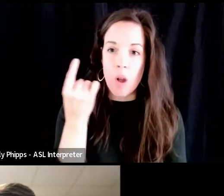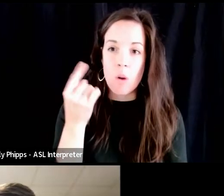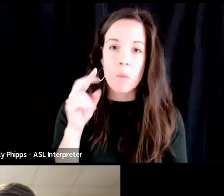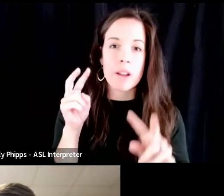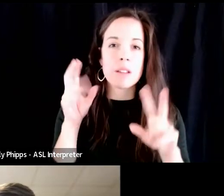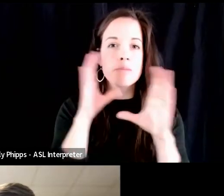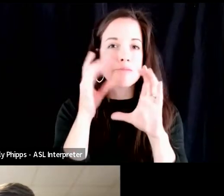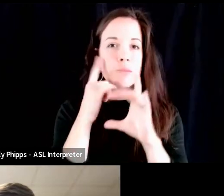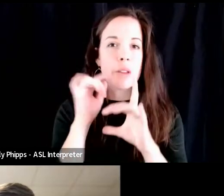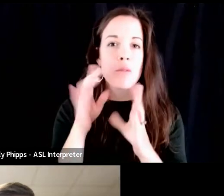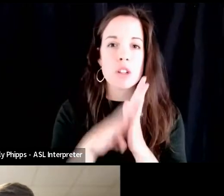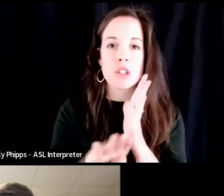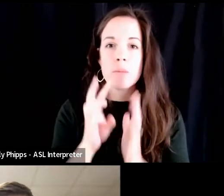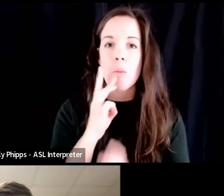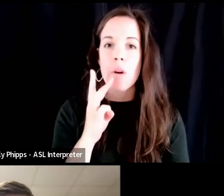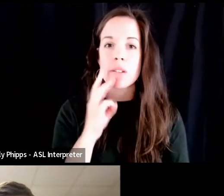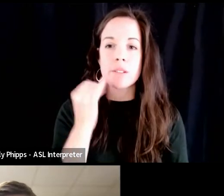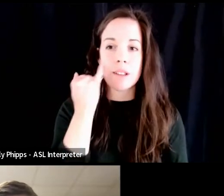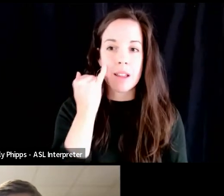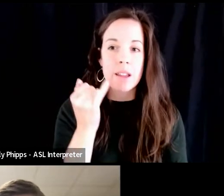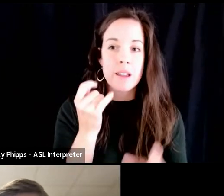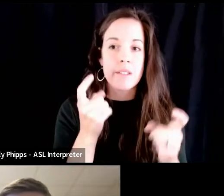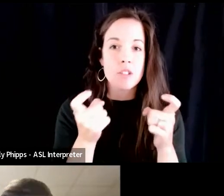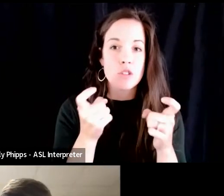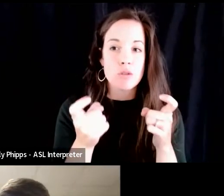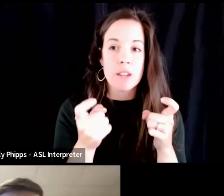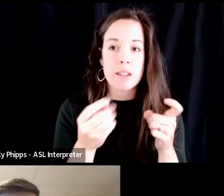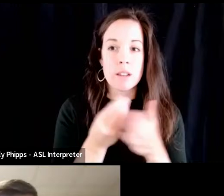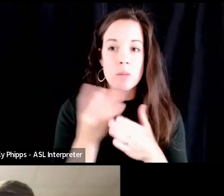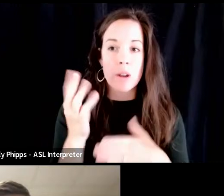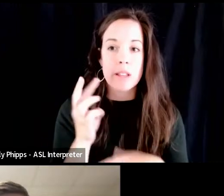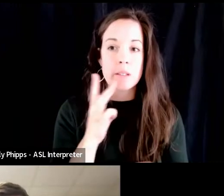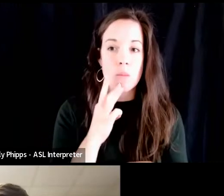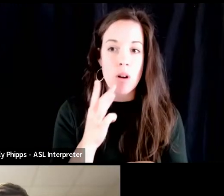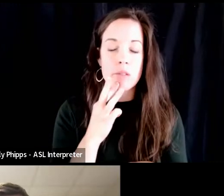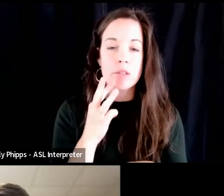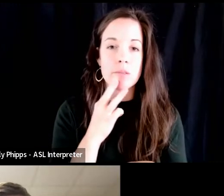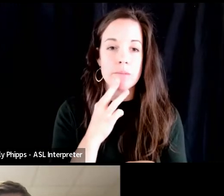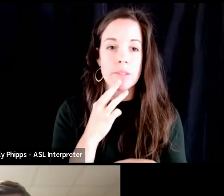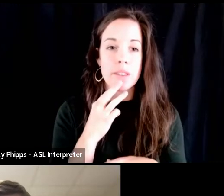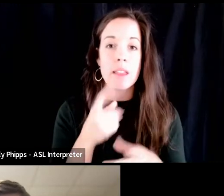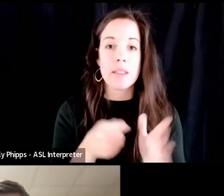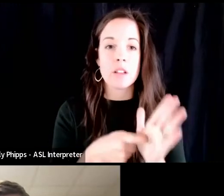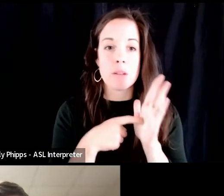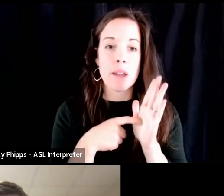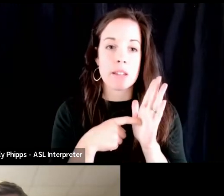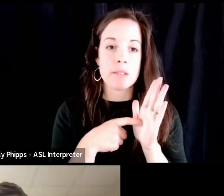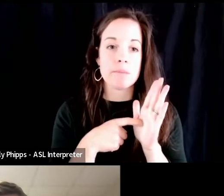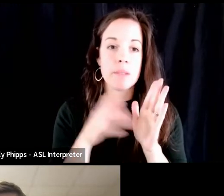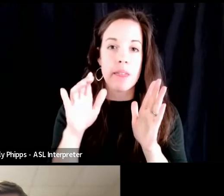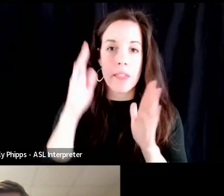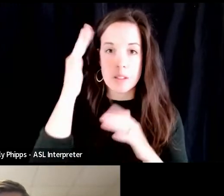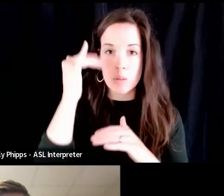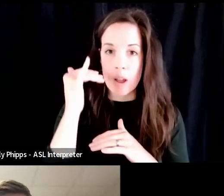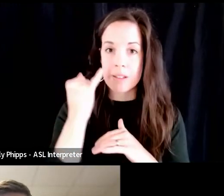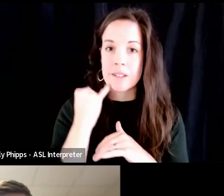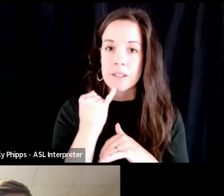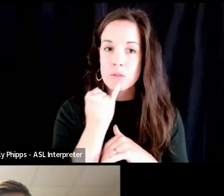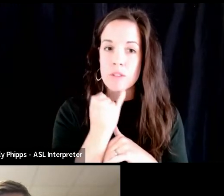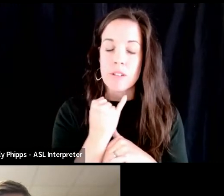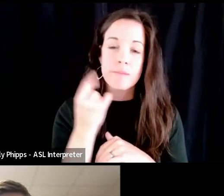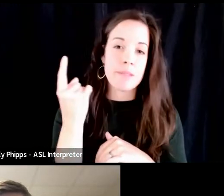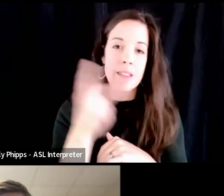cheaper water. And if treated wastewater is cheaper than fresh water, then they'll demand it. And that's why in Israel, it's half